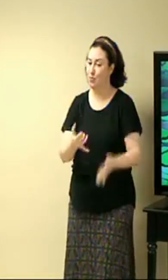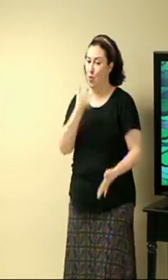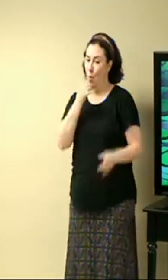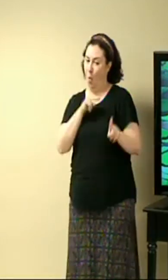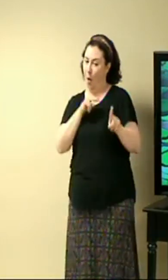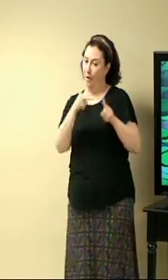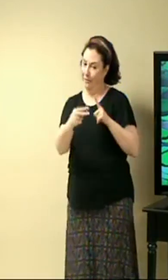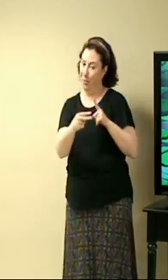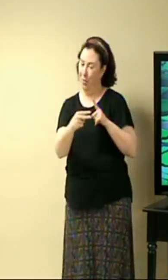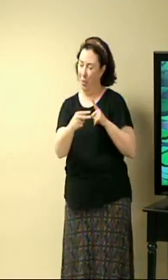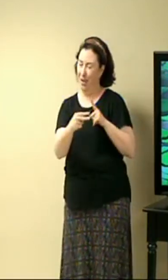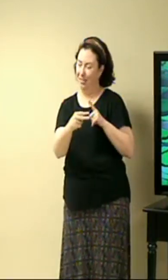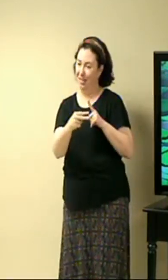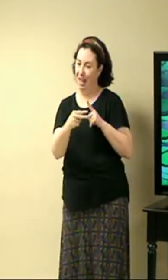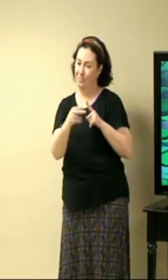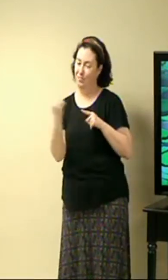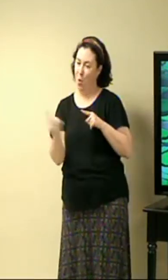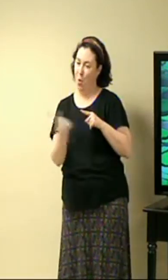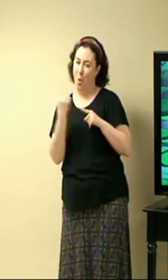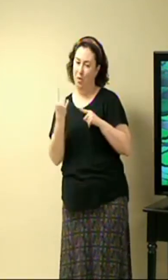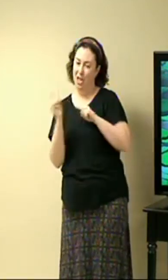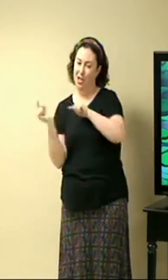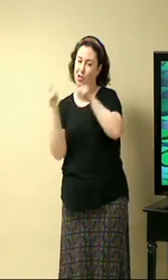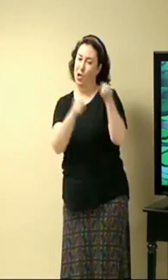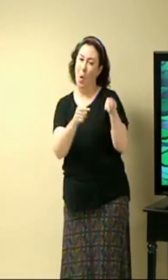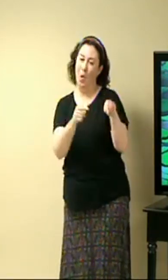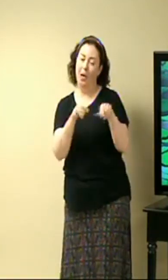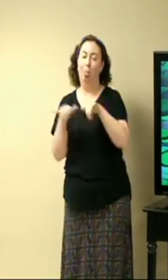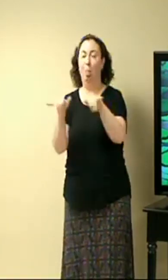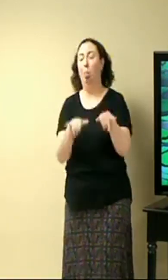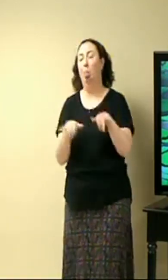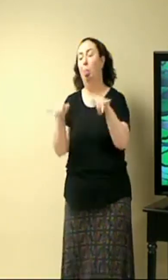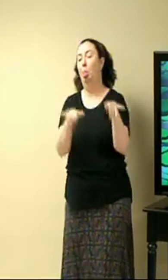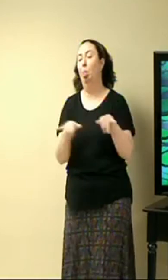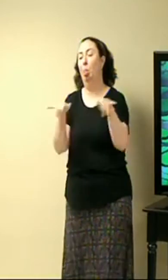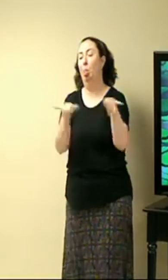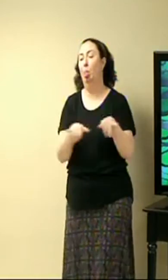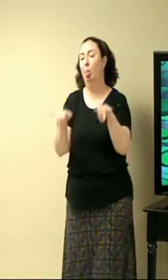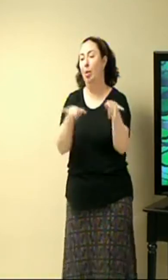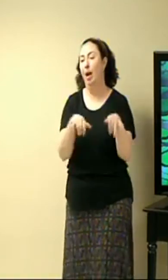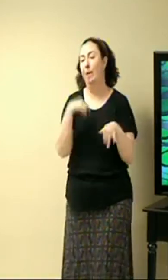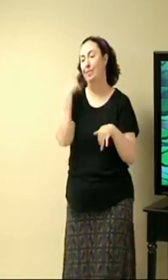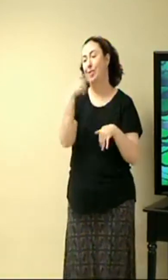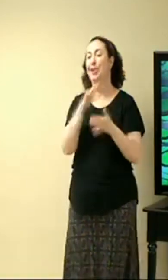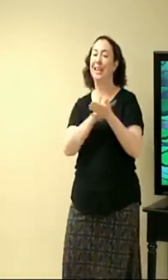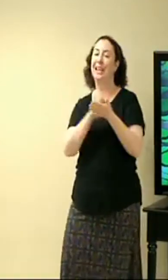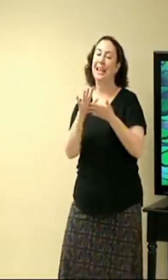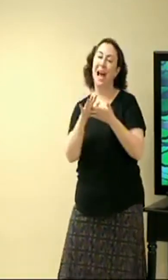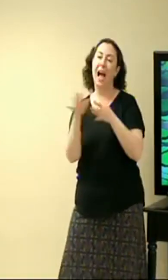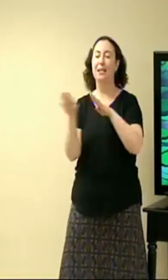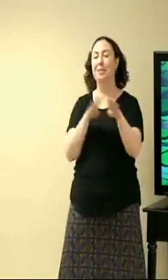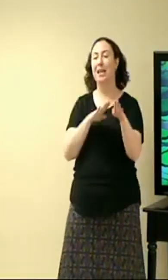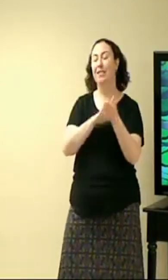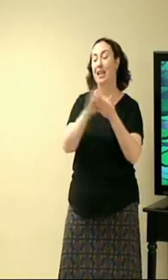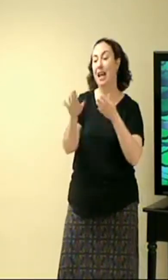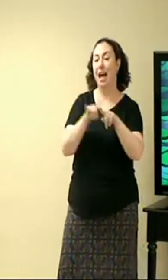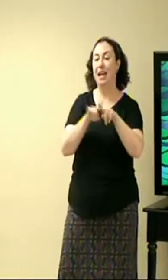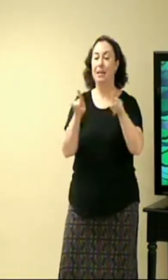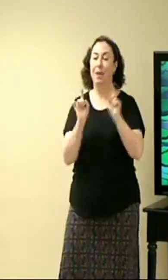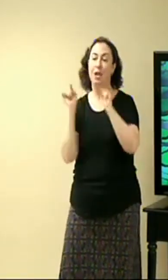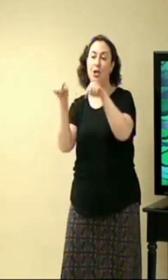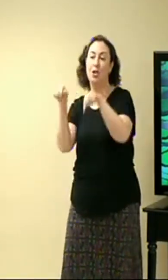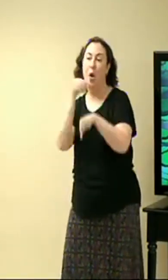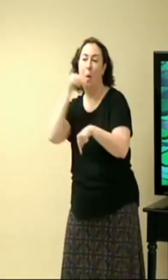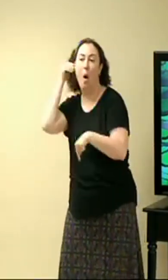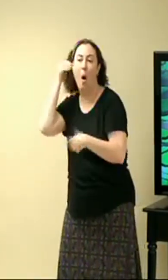at your spouse and you yell at your kids. It's through going to church and putting on a good act, but then you go home and you sleep with someone who you're not married to. You